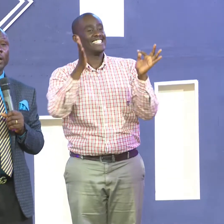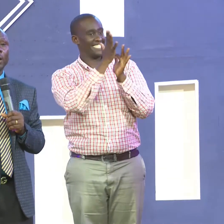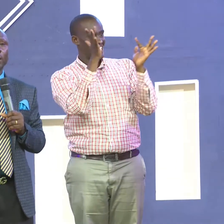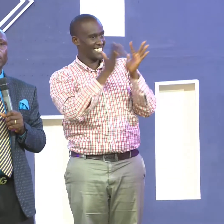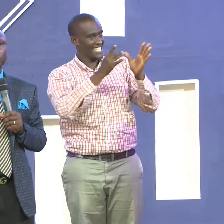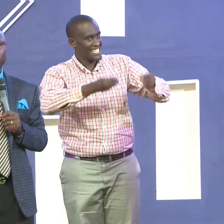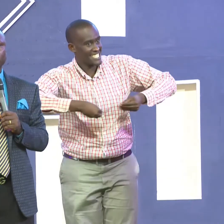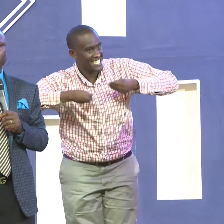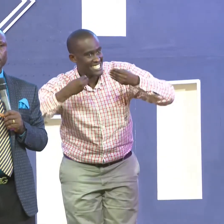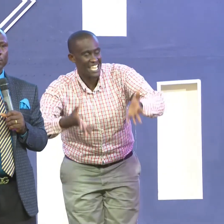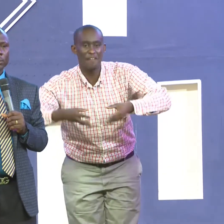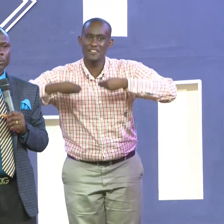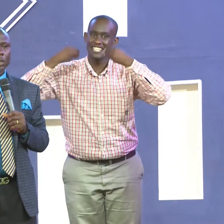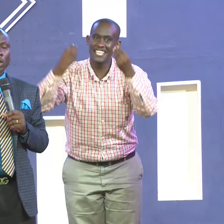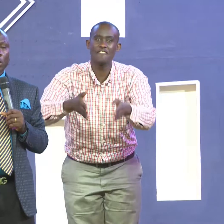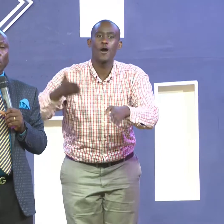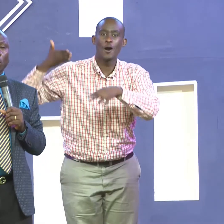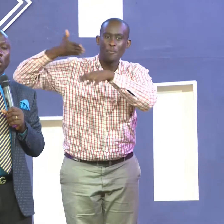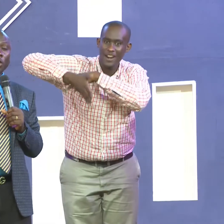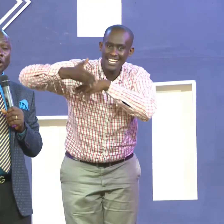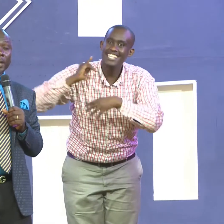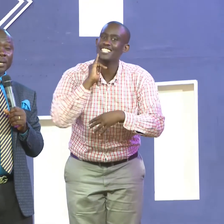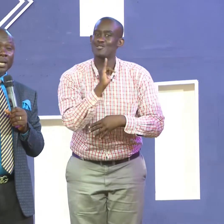night. From him came the manna that Israel